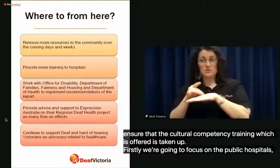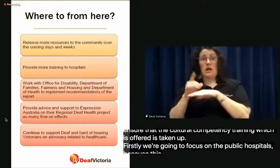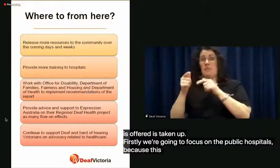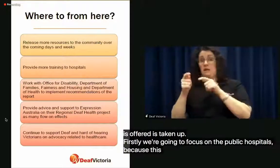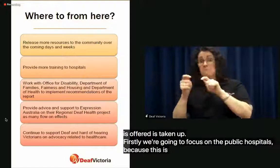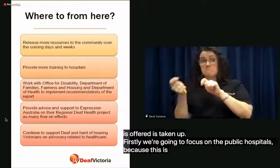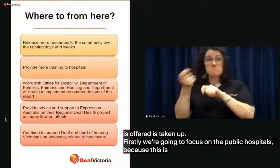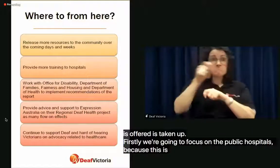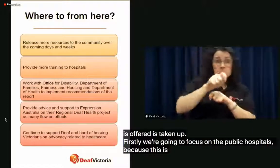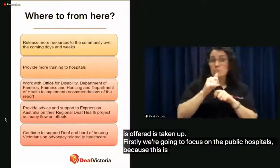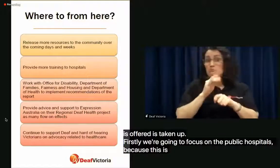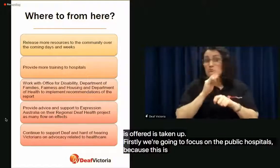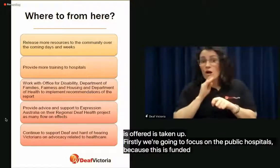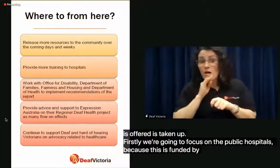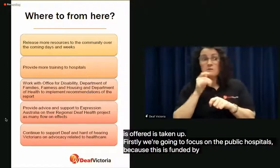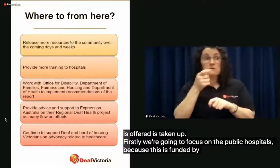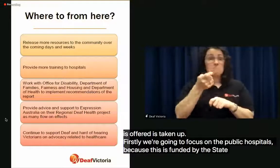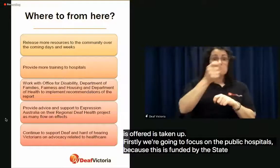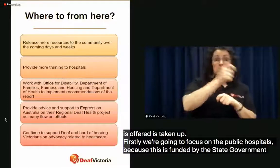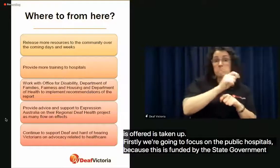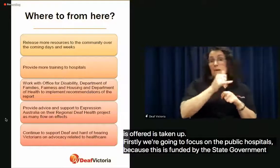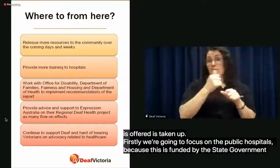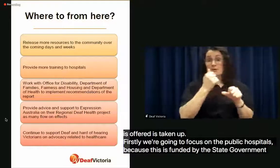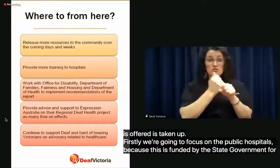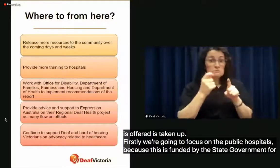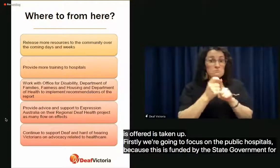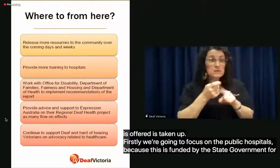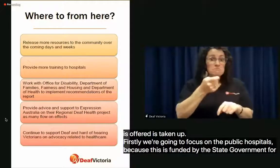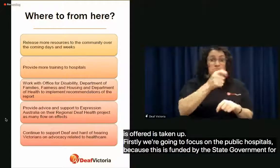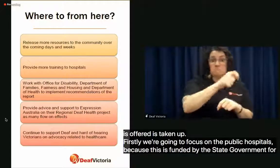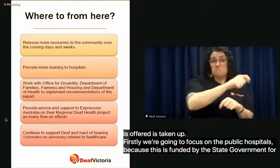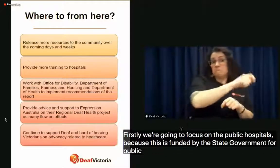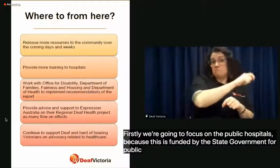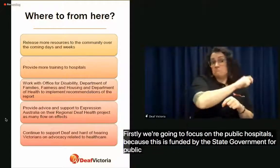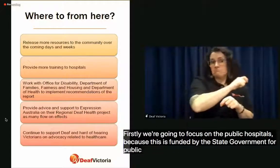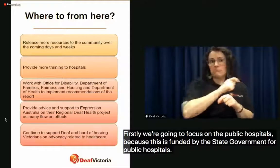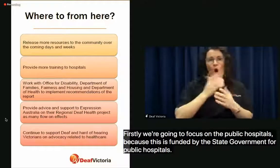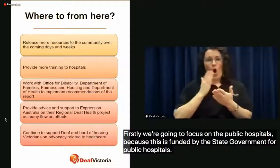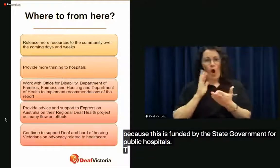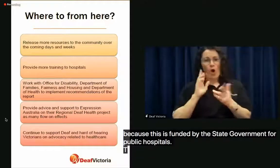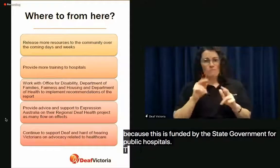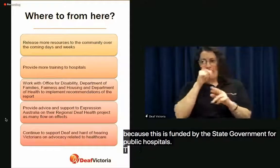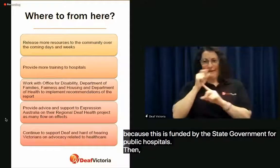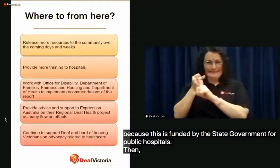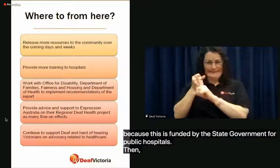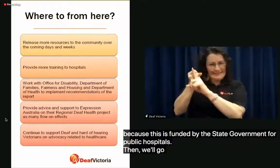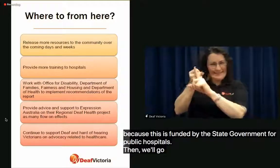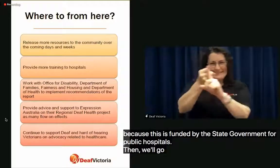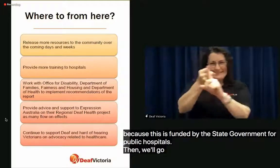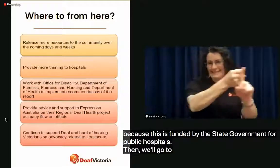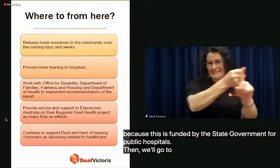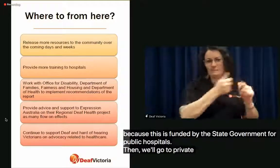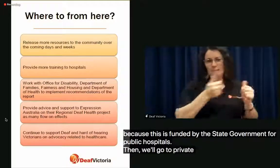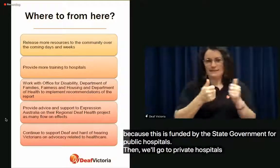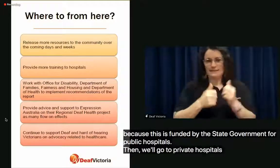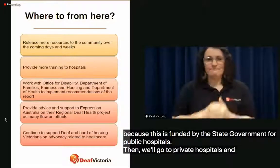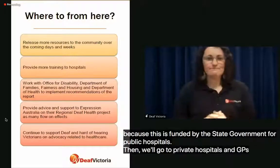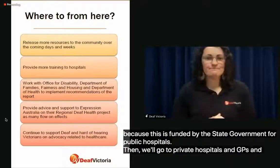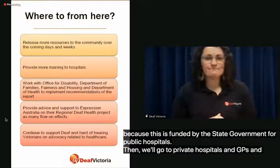public hospitals, and then go to private hospitals and GPs and so on throughout the healthcare system. We're going to try and